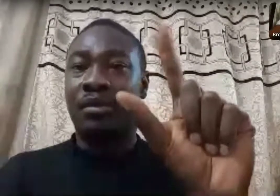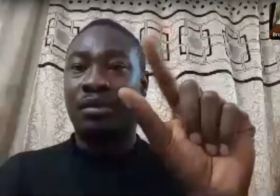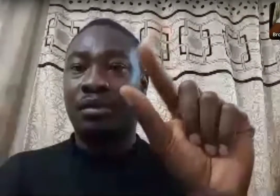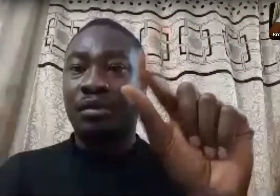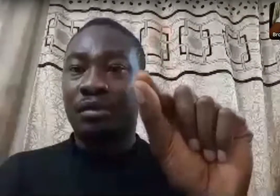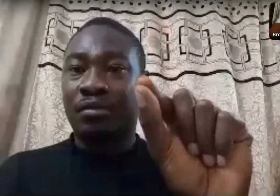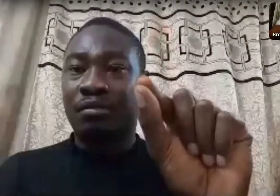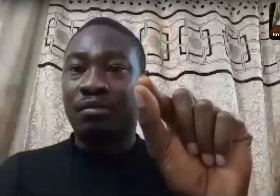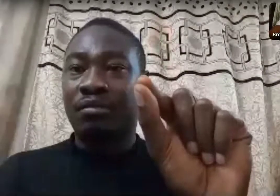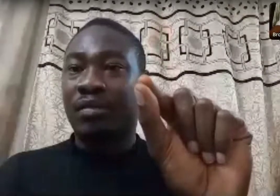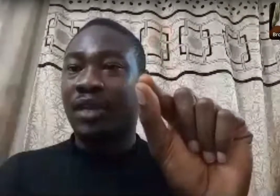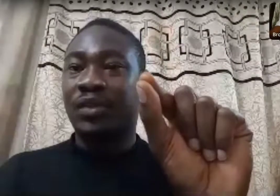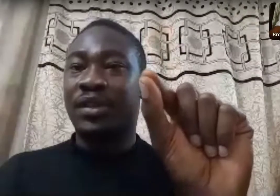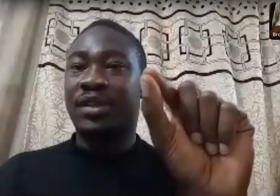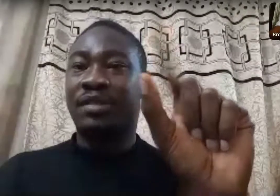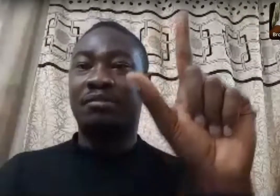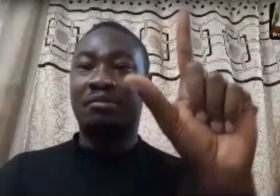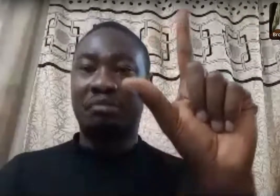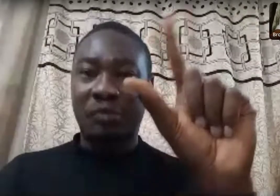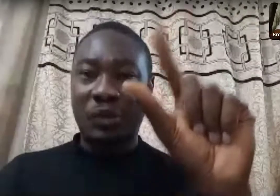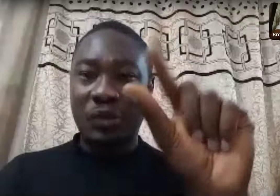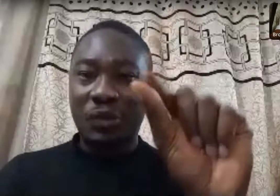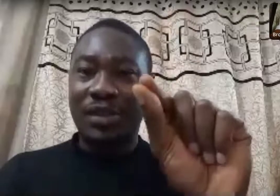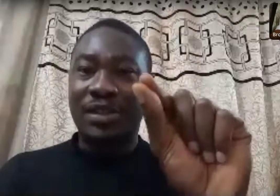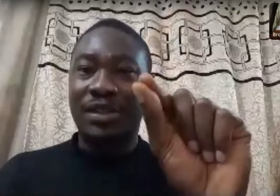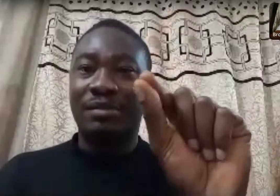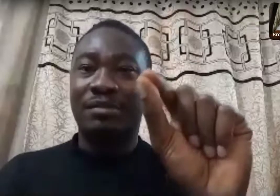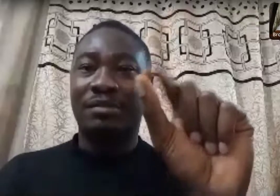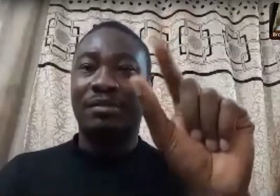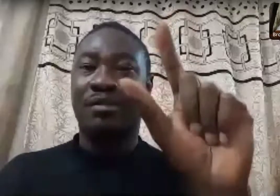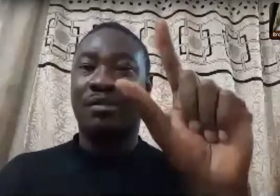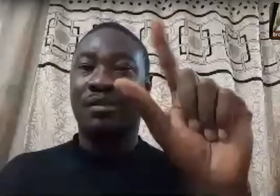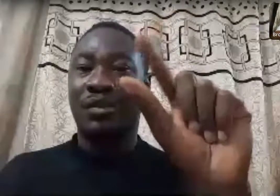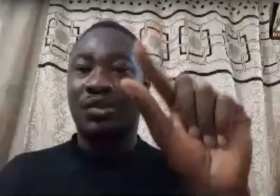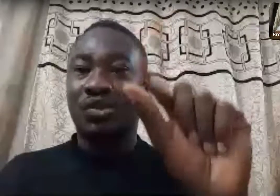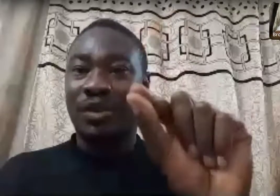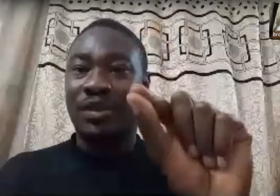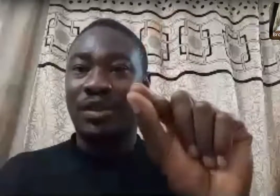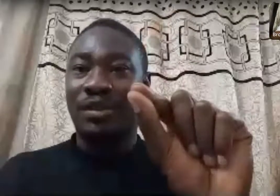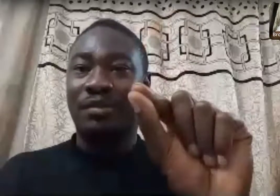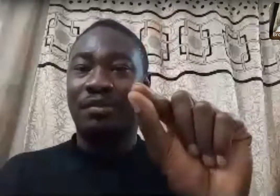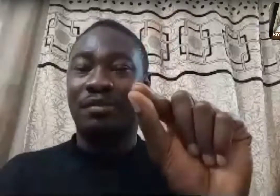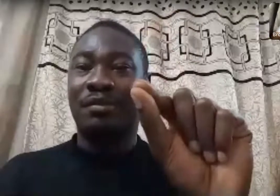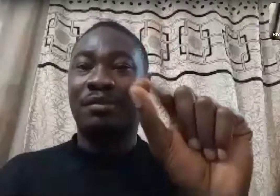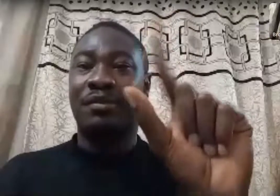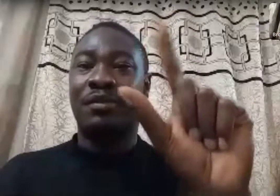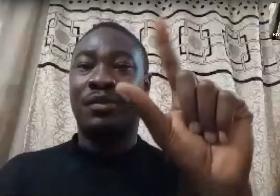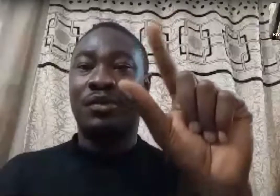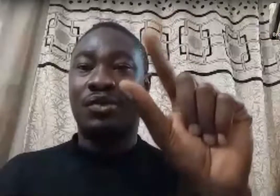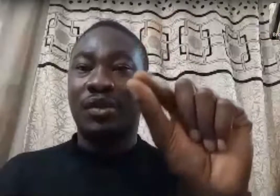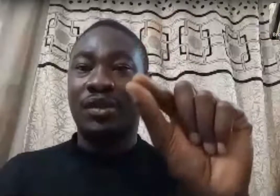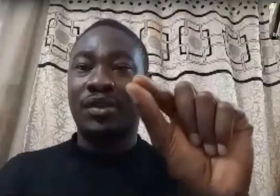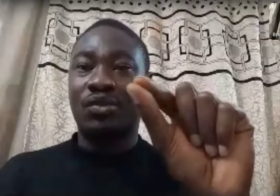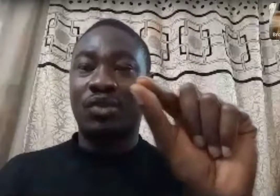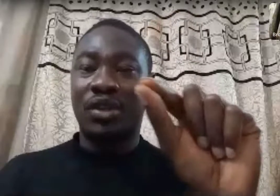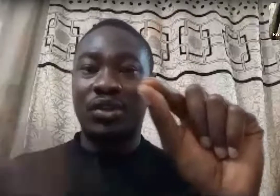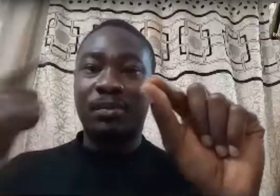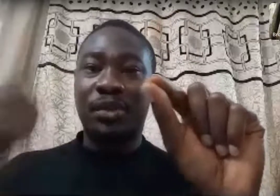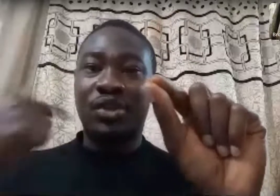That's 20, 20, 20, 20. So you can just picture the beak